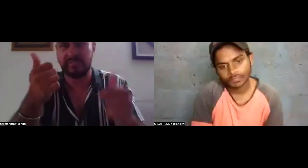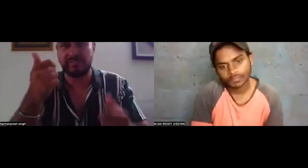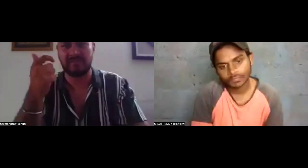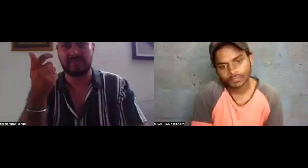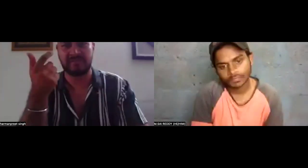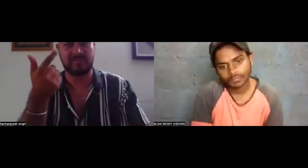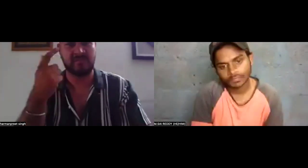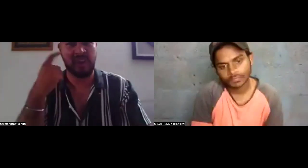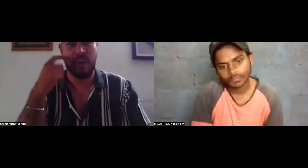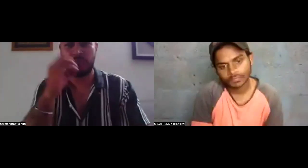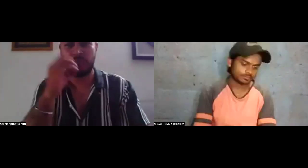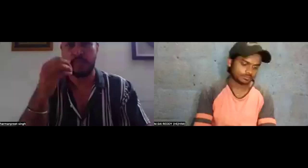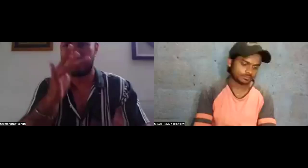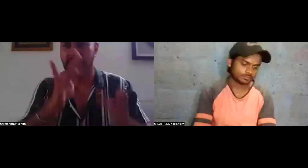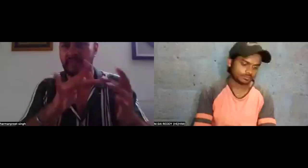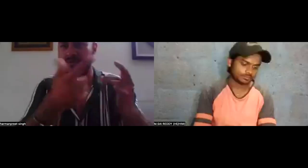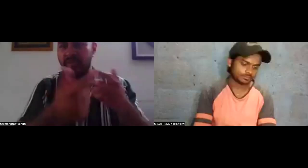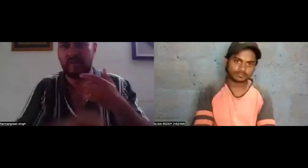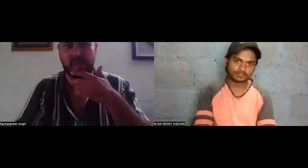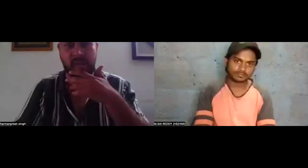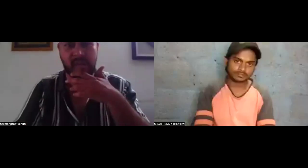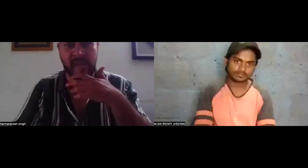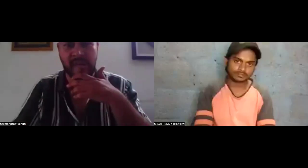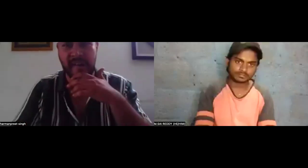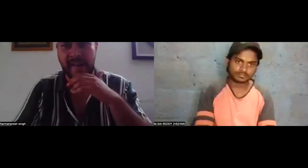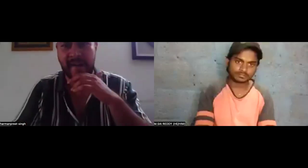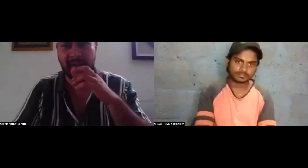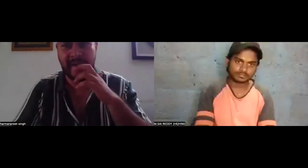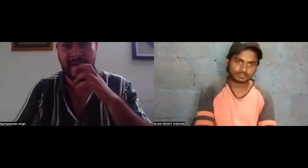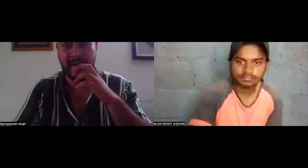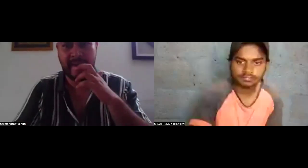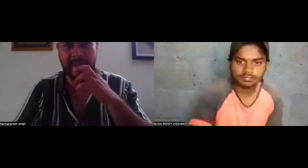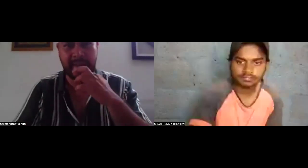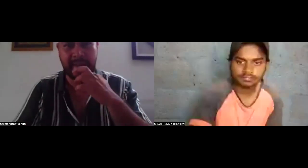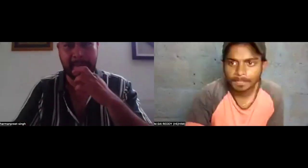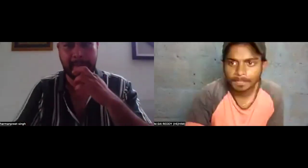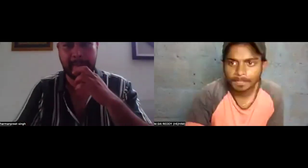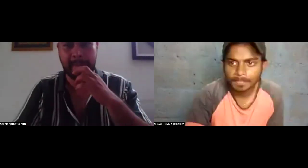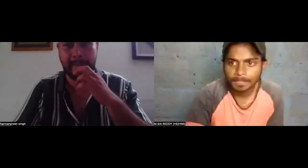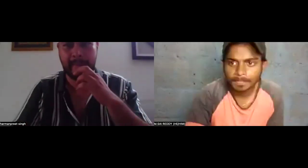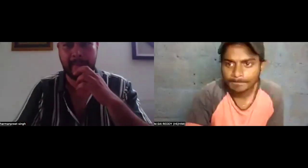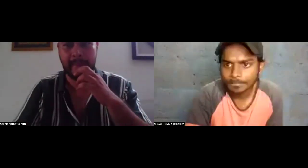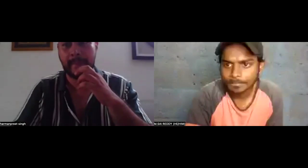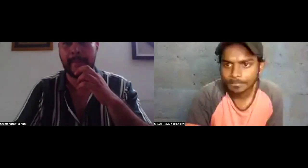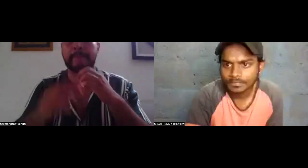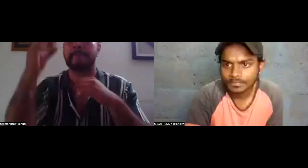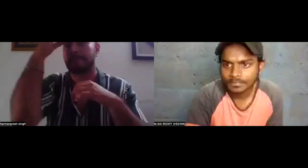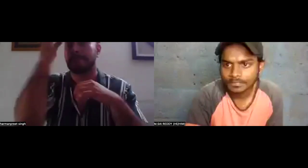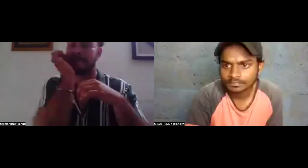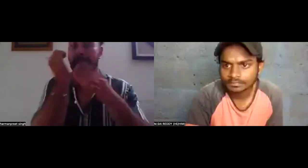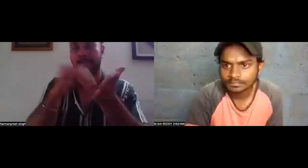Charu, is my internet fine? Is my internet working fine? The Sai's internet is easy, I think.